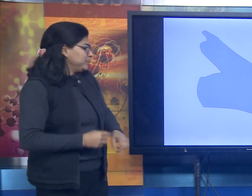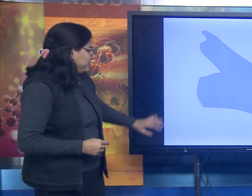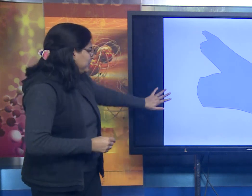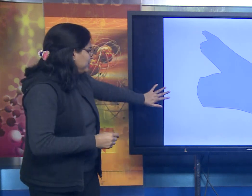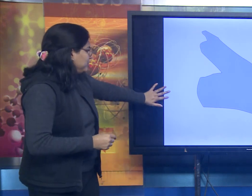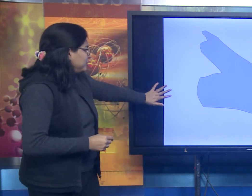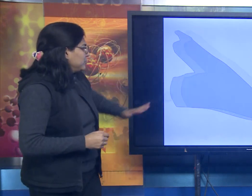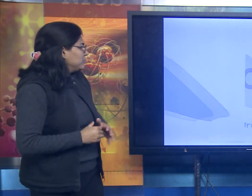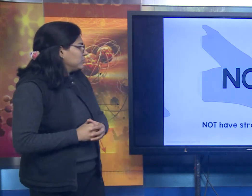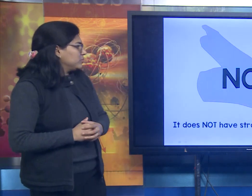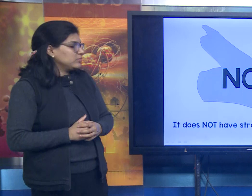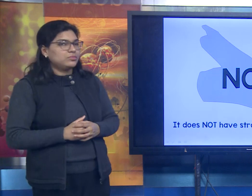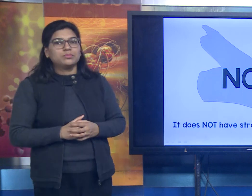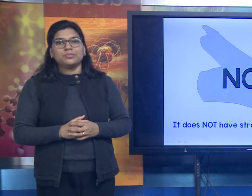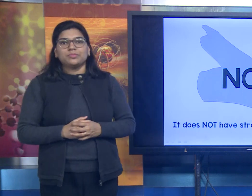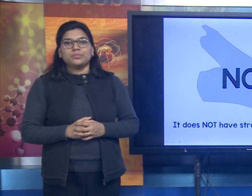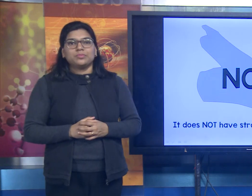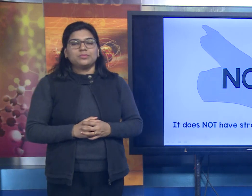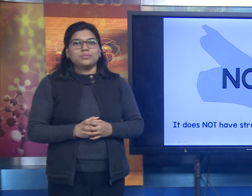no? Just let's see the answer.